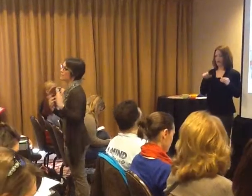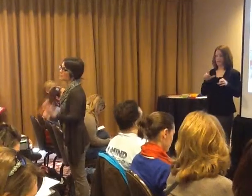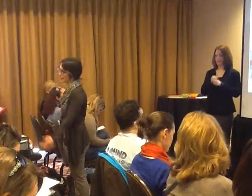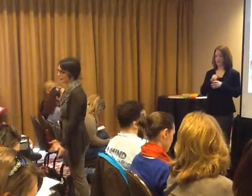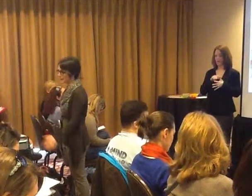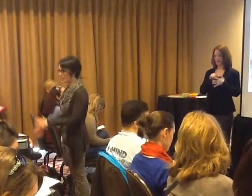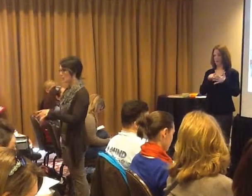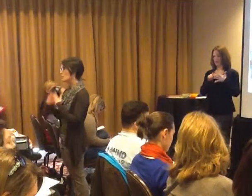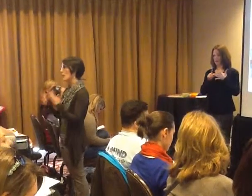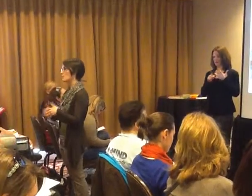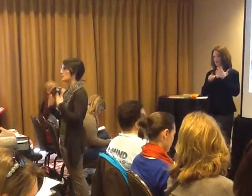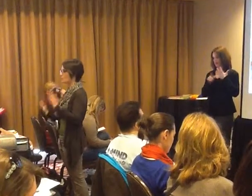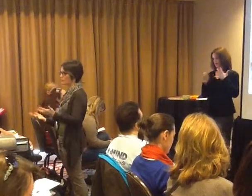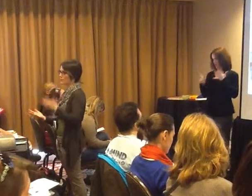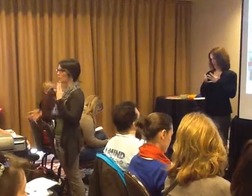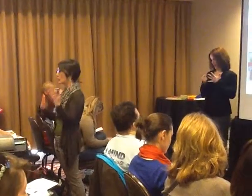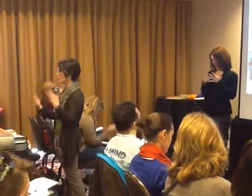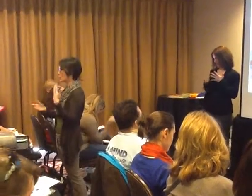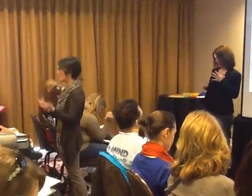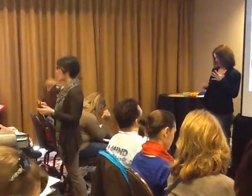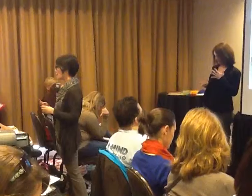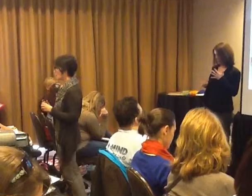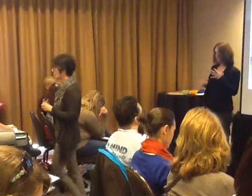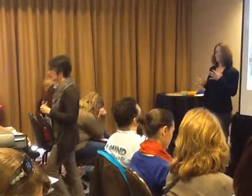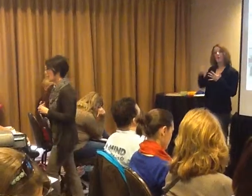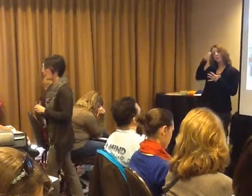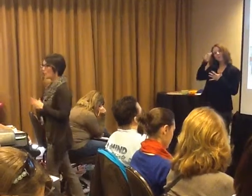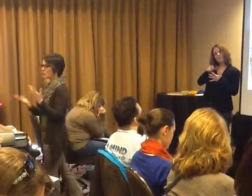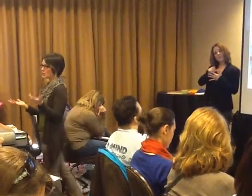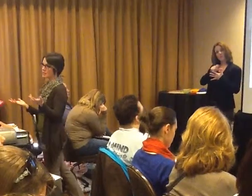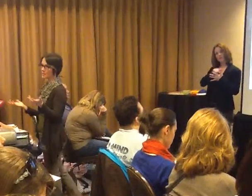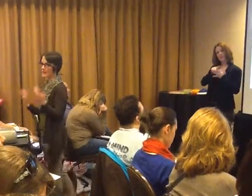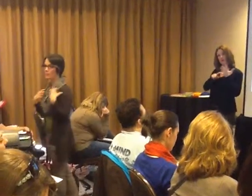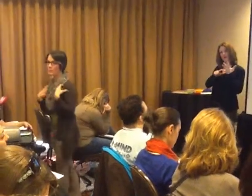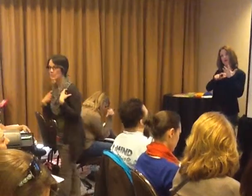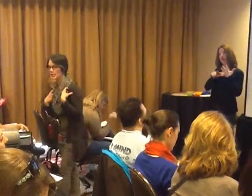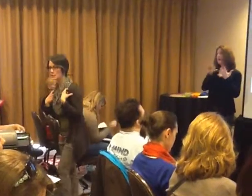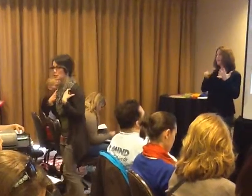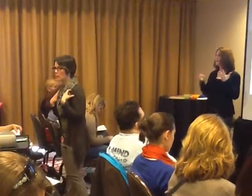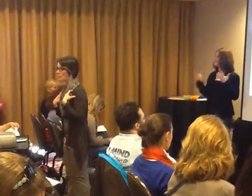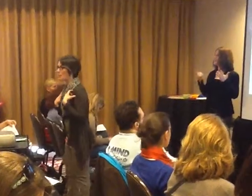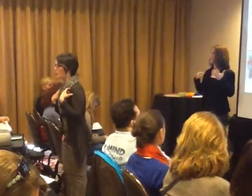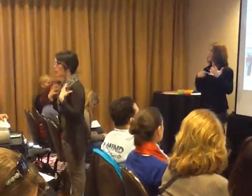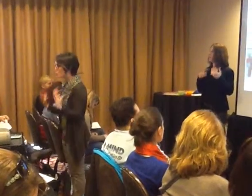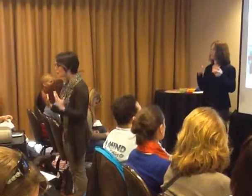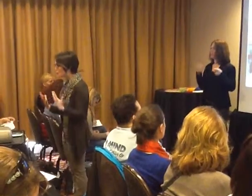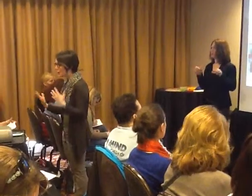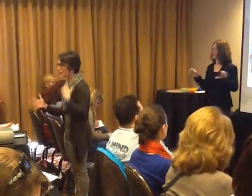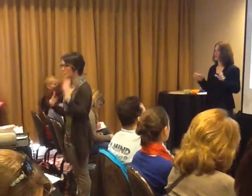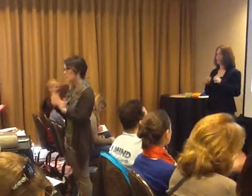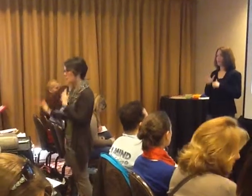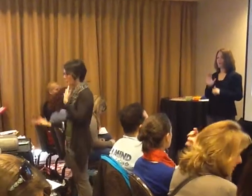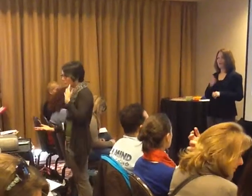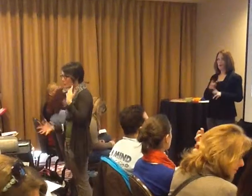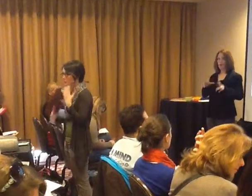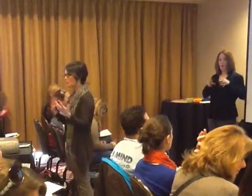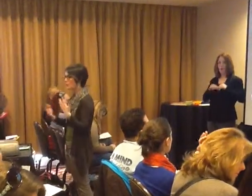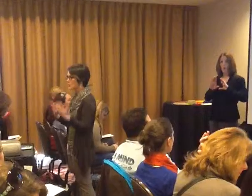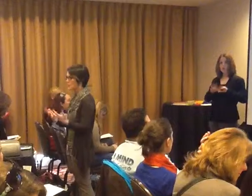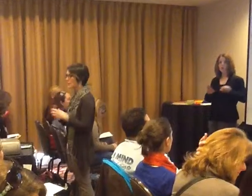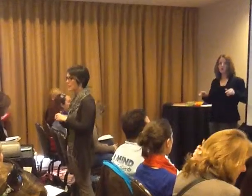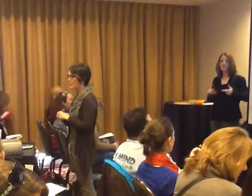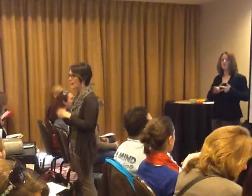these 5 things. Can you help me, remember the things we would get? Which is something that we would tend to do maybe with our own children or nieces or